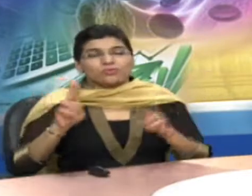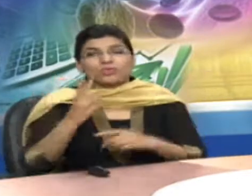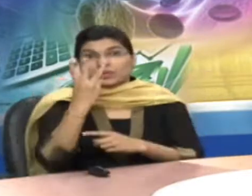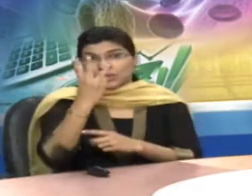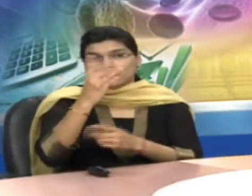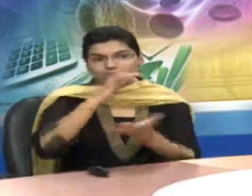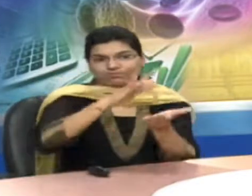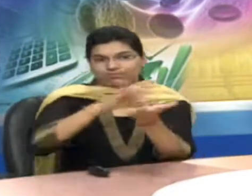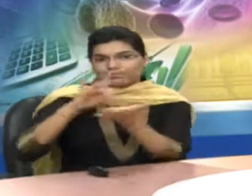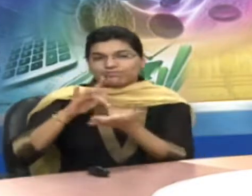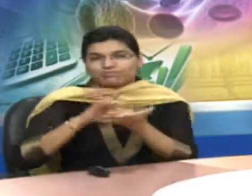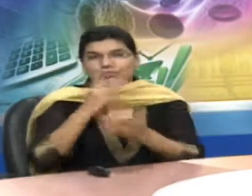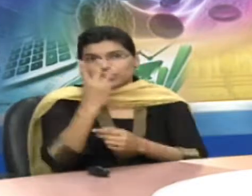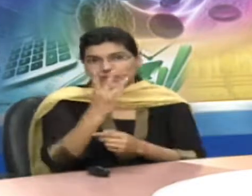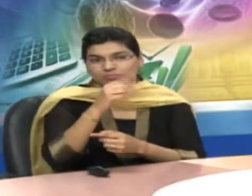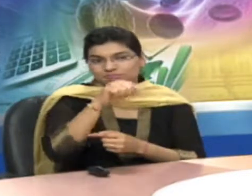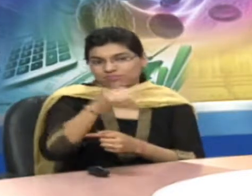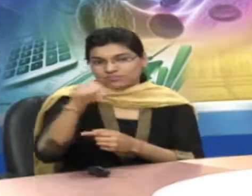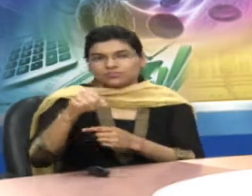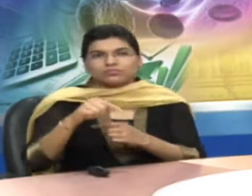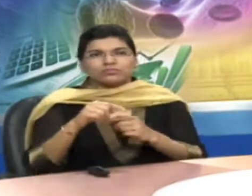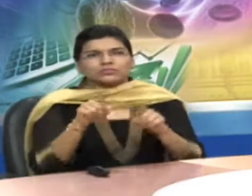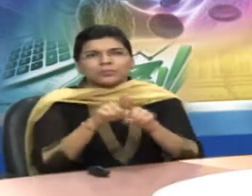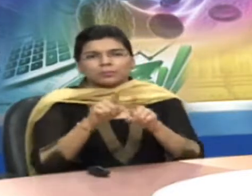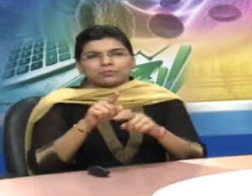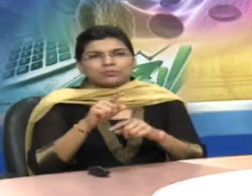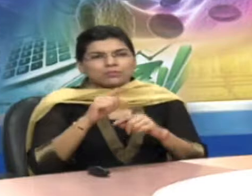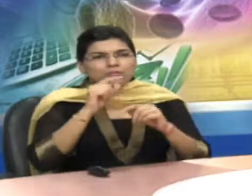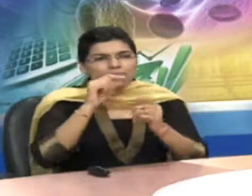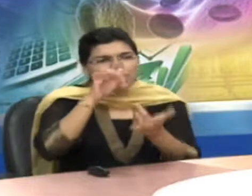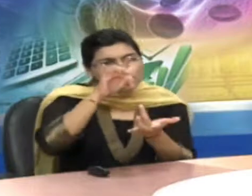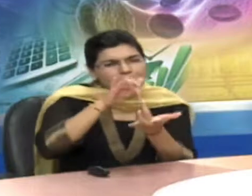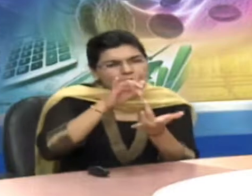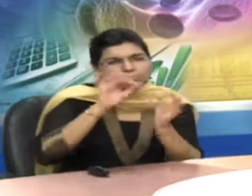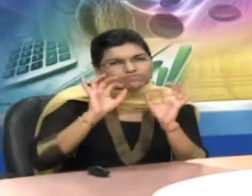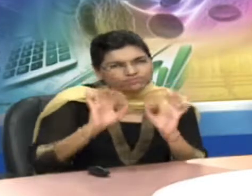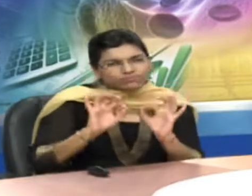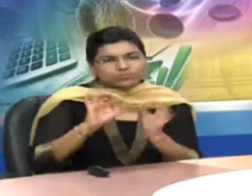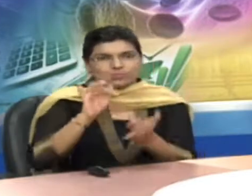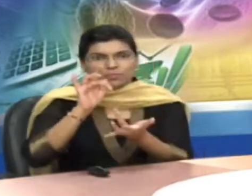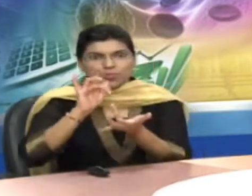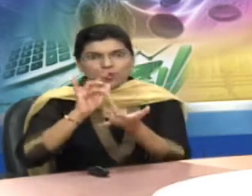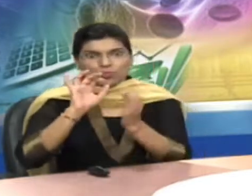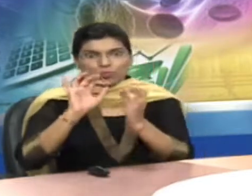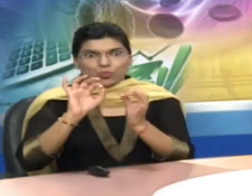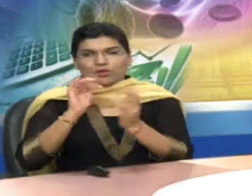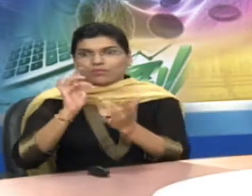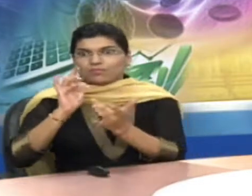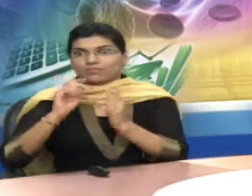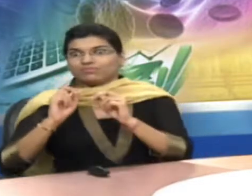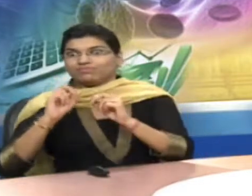at the couple and then explained that there were 3 conventions in town,